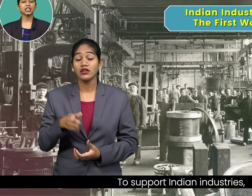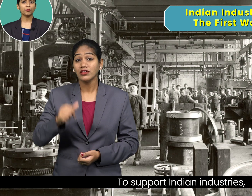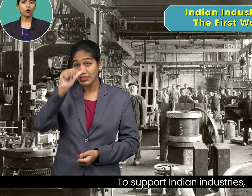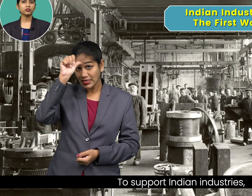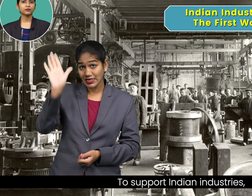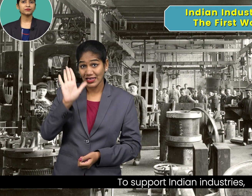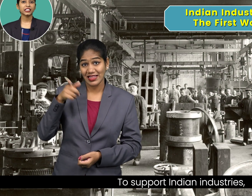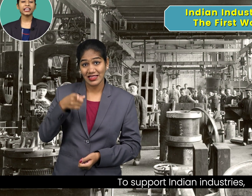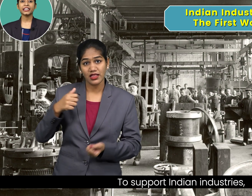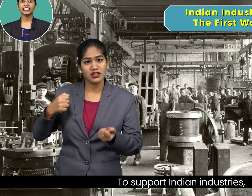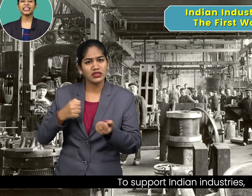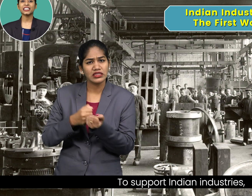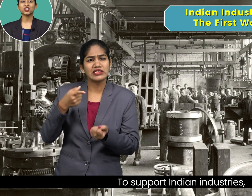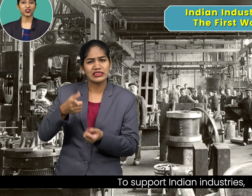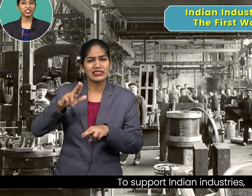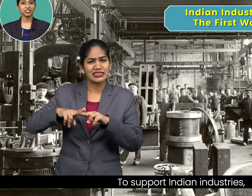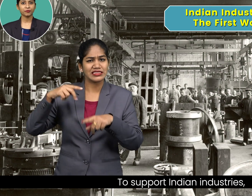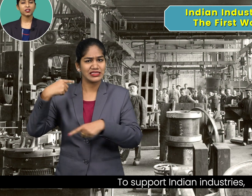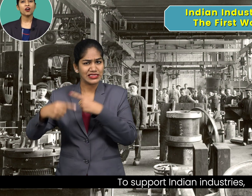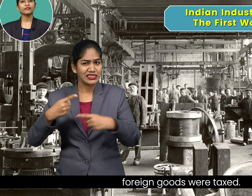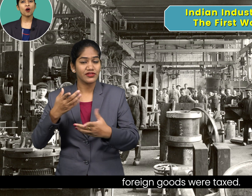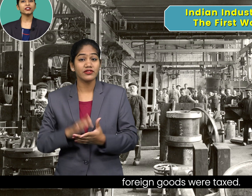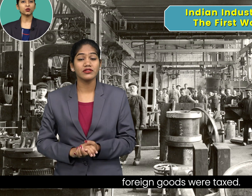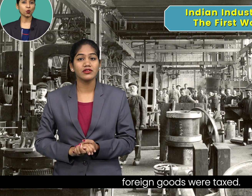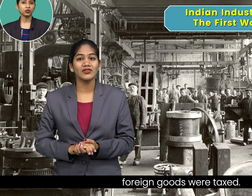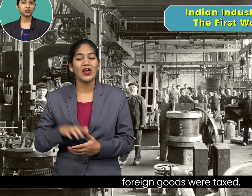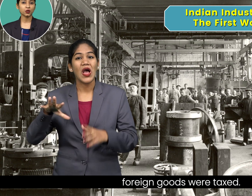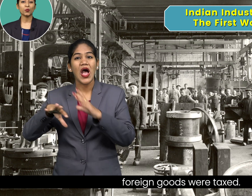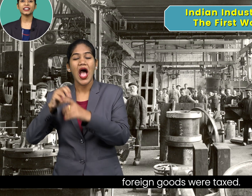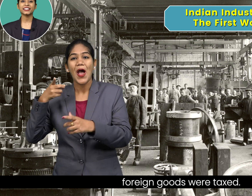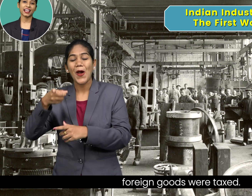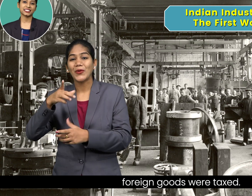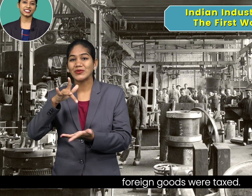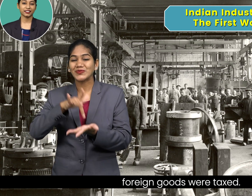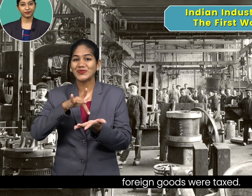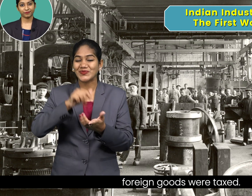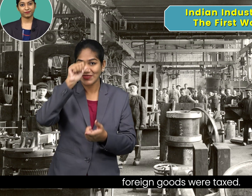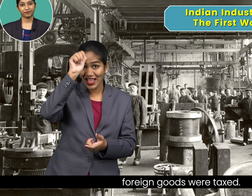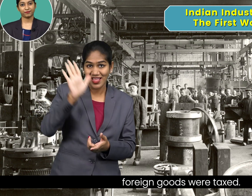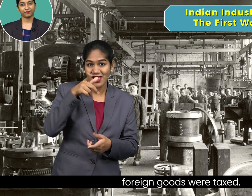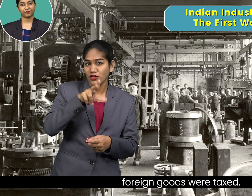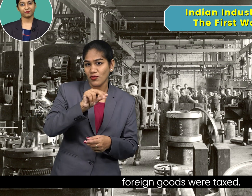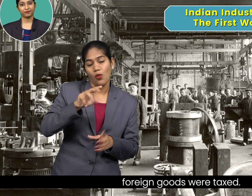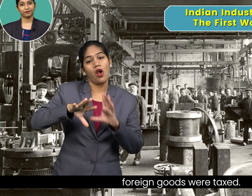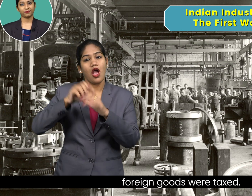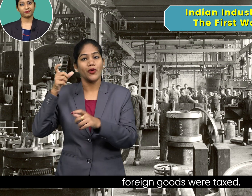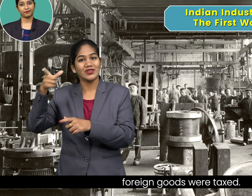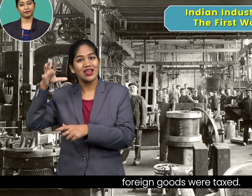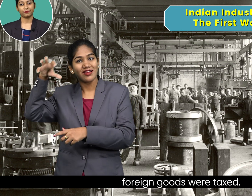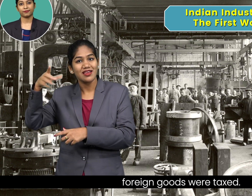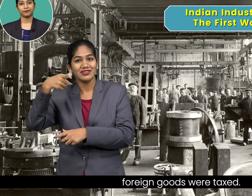To support Indian industries, foreign goods were taxed.